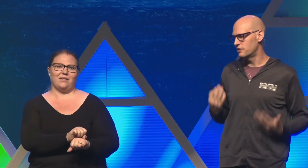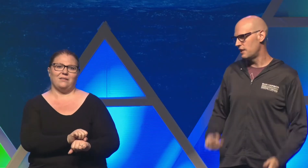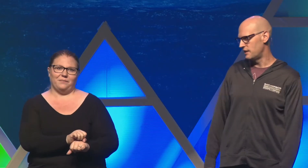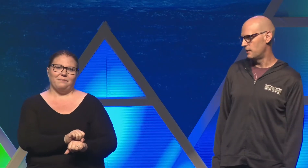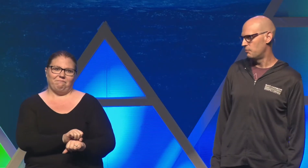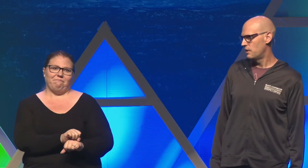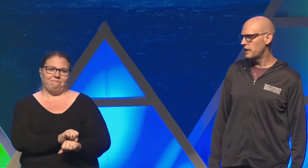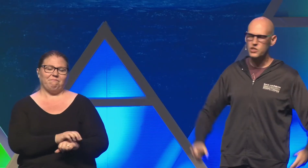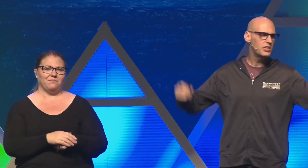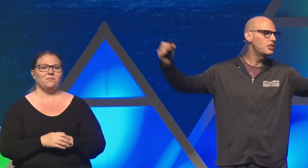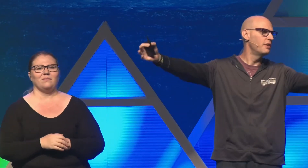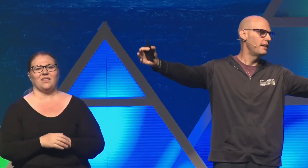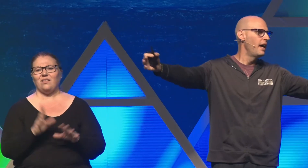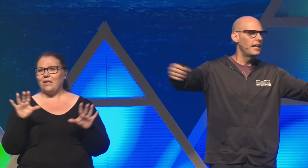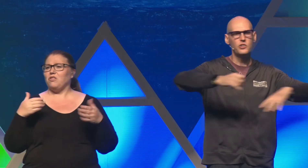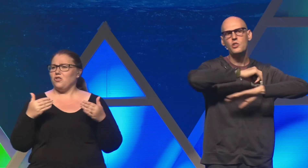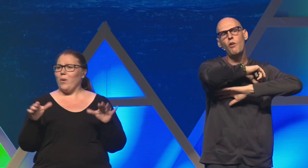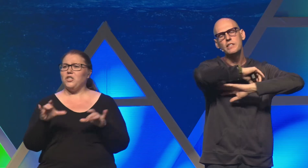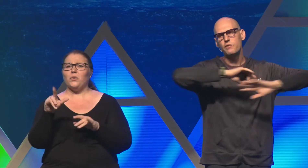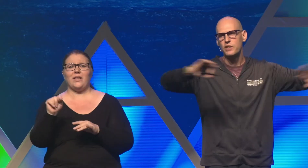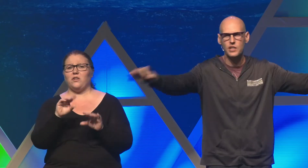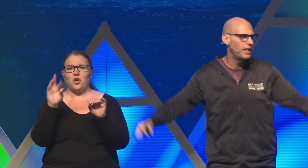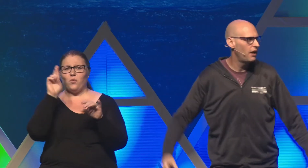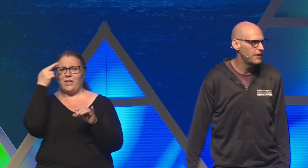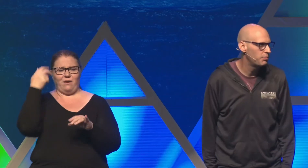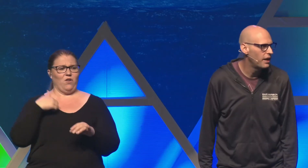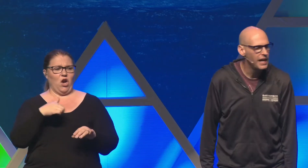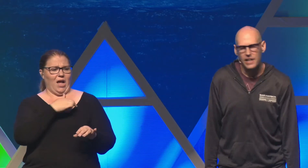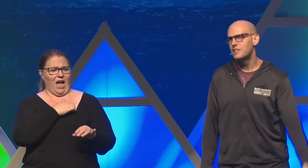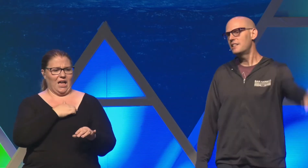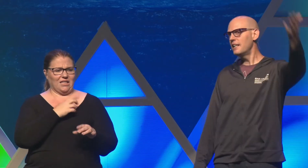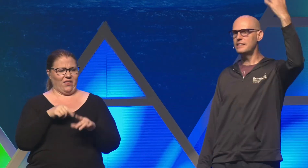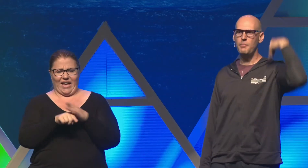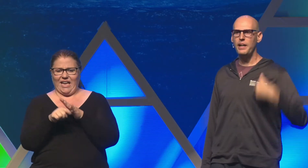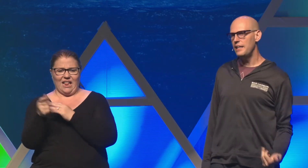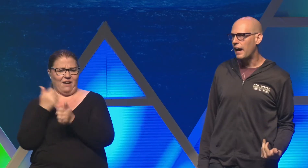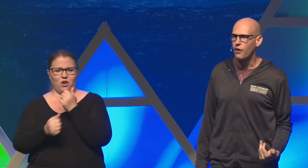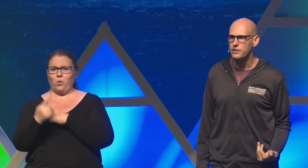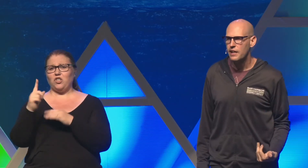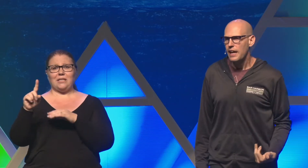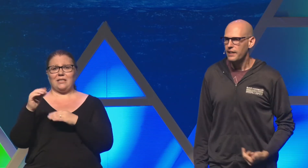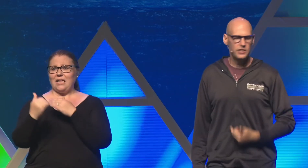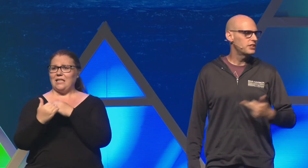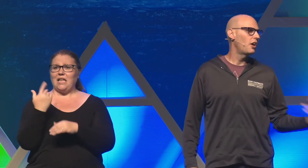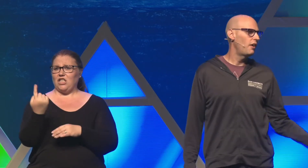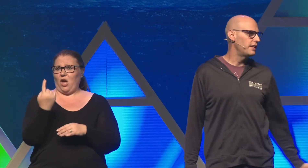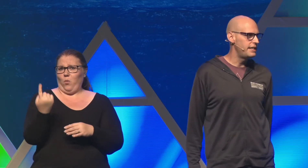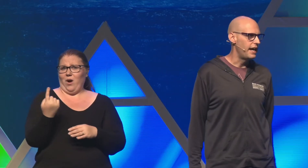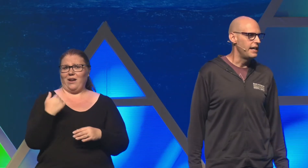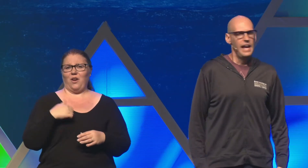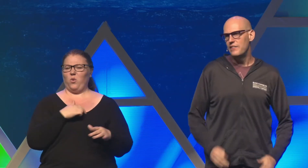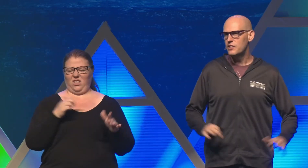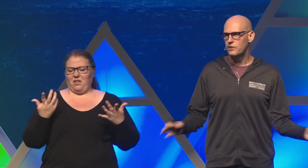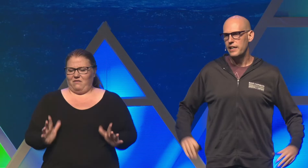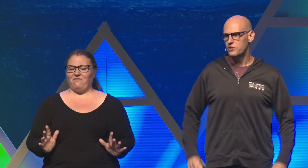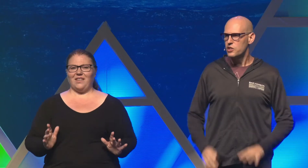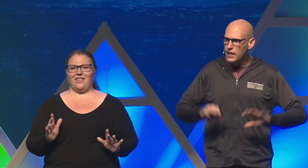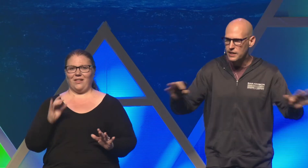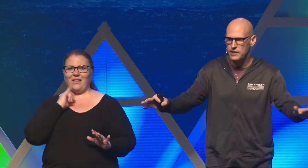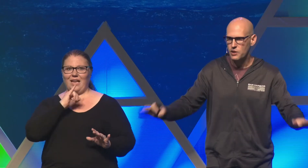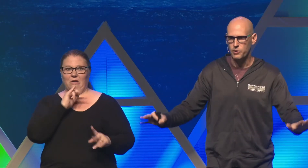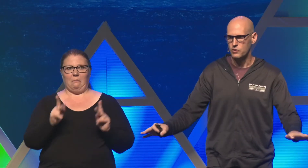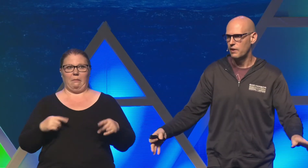vassal kingdom. Let's just do it. Like, there's no reason for us to shed all this blood. Just send somebody out, and let's just call it a day. And the Israelites